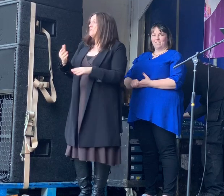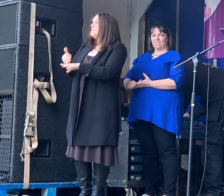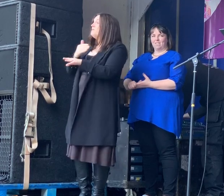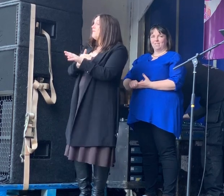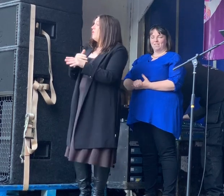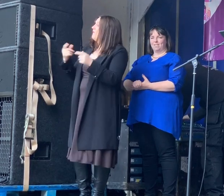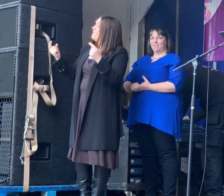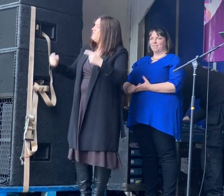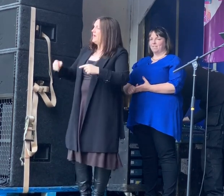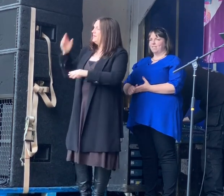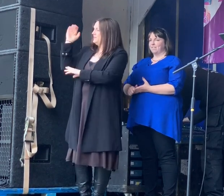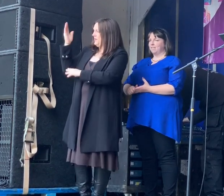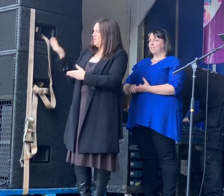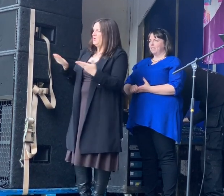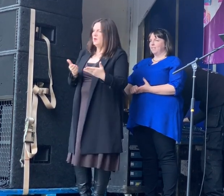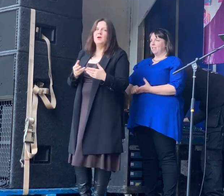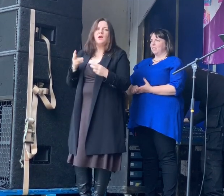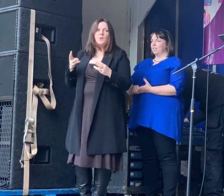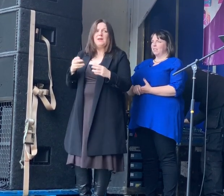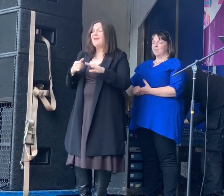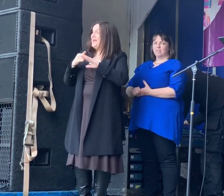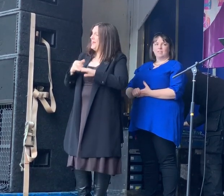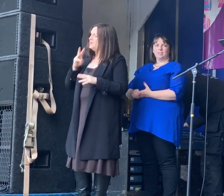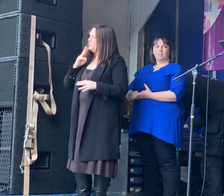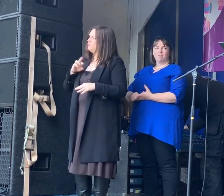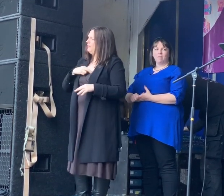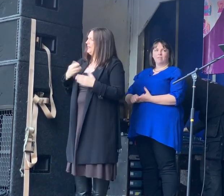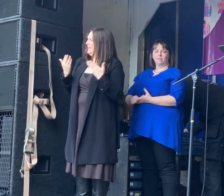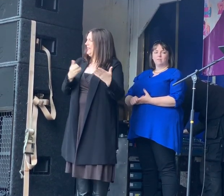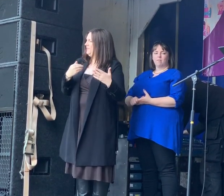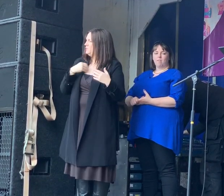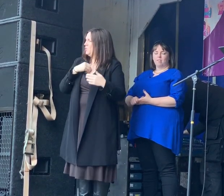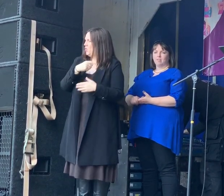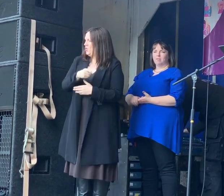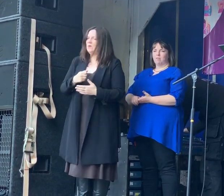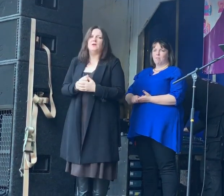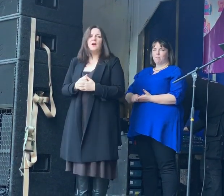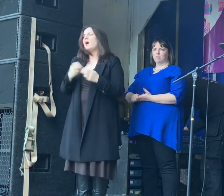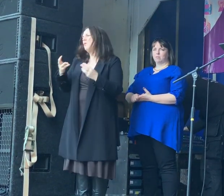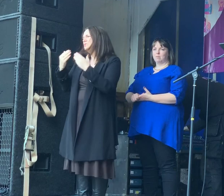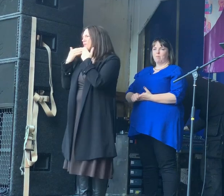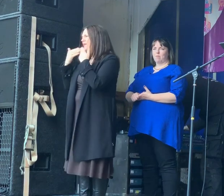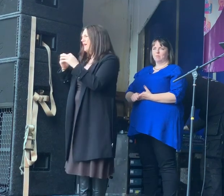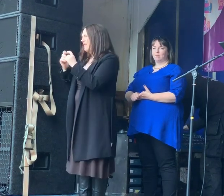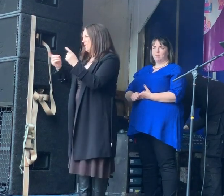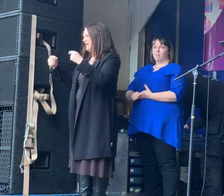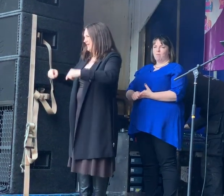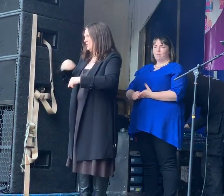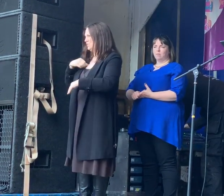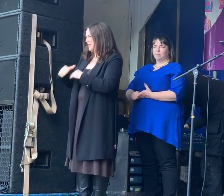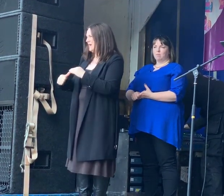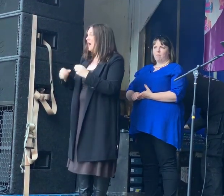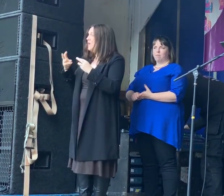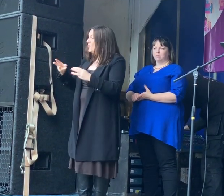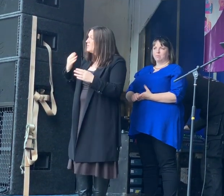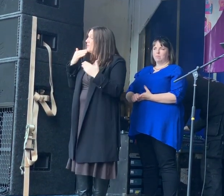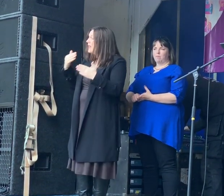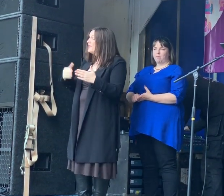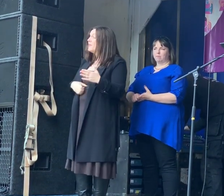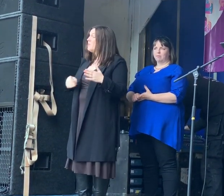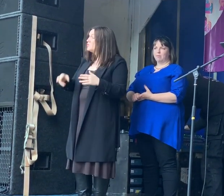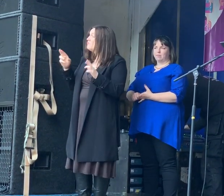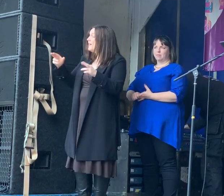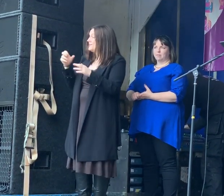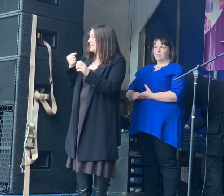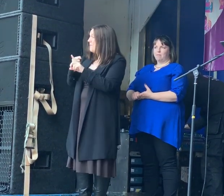I bring on our final speaker, and I'll leave the last word to her really, I want to thank everyone for being here today. I want to thank the Abortion Rights Campaign